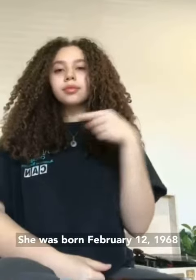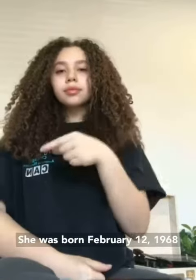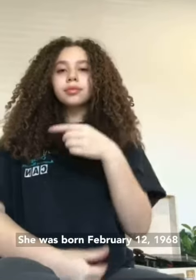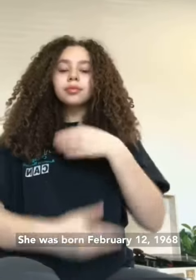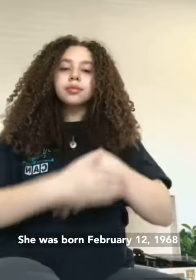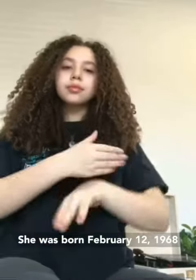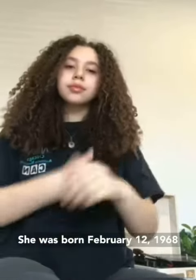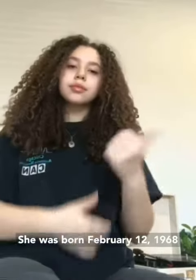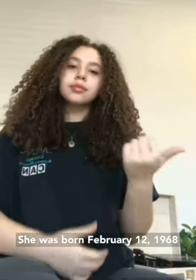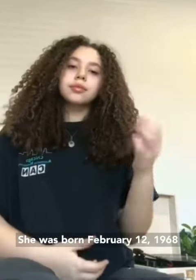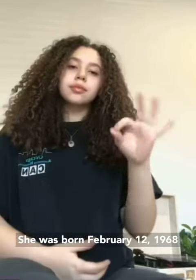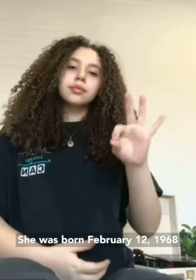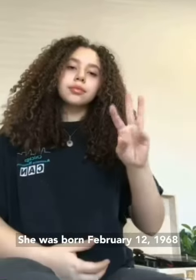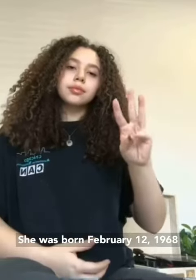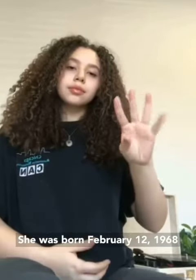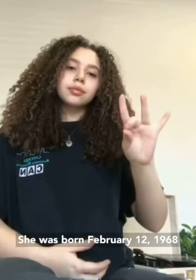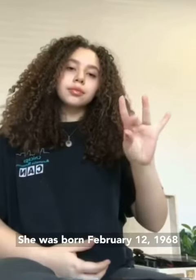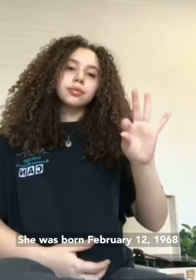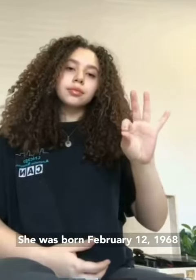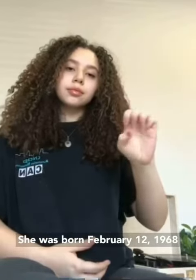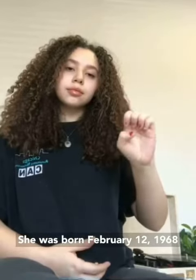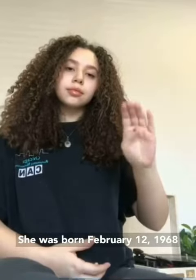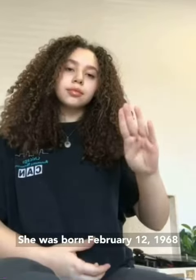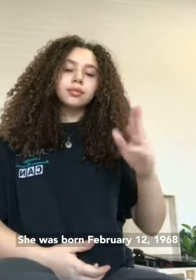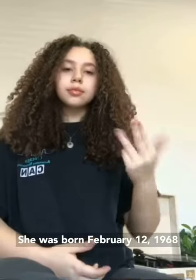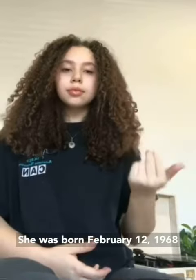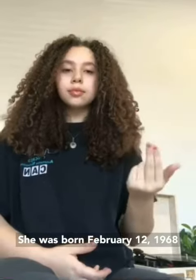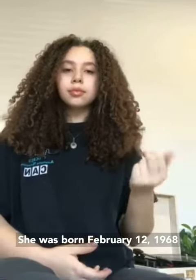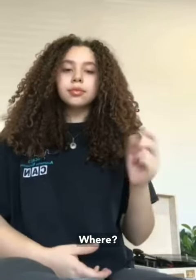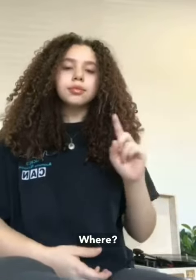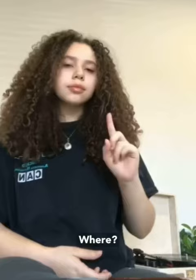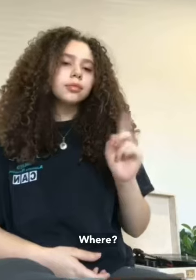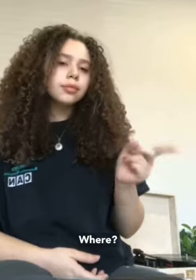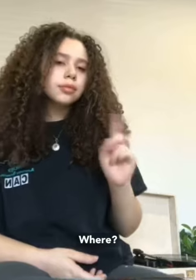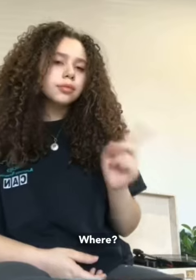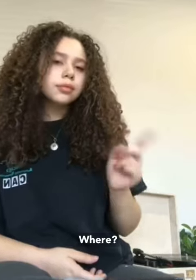She was born February 12, 1968, in Washington, D.C.